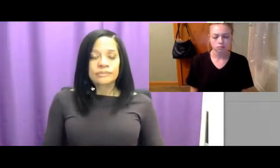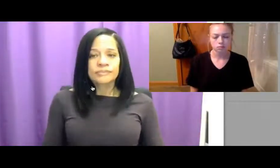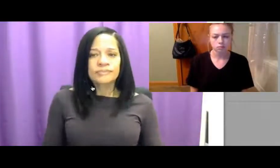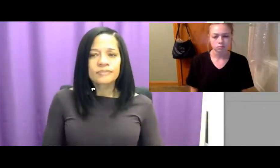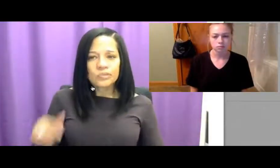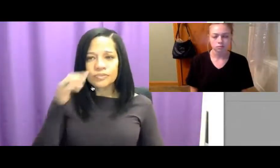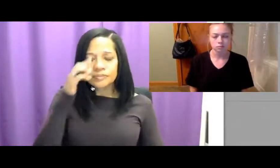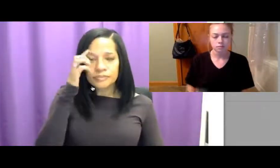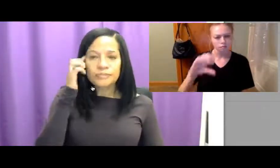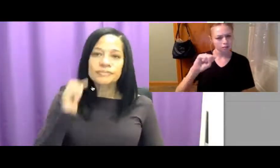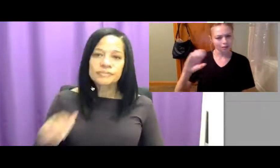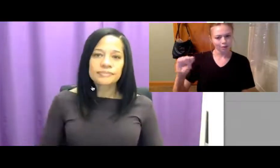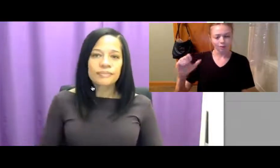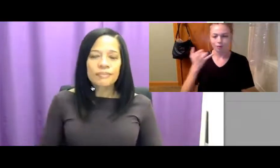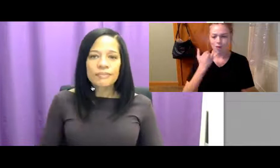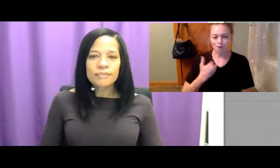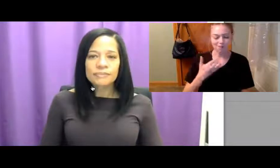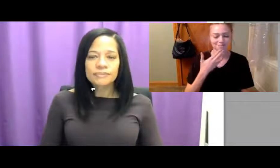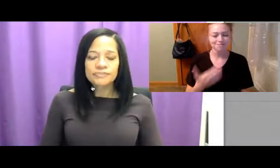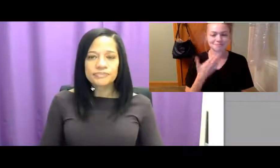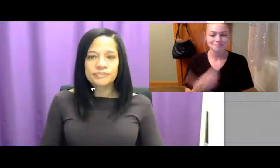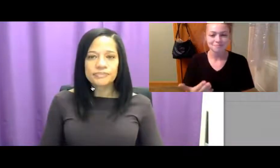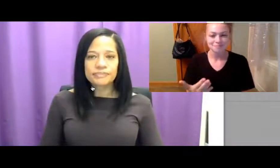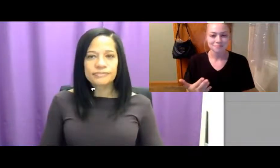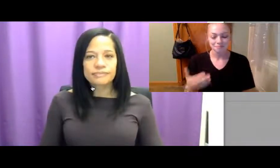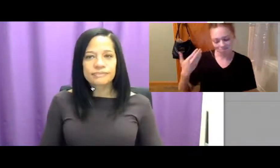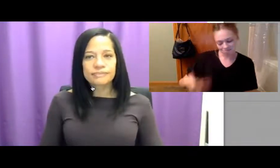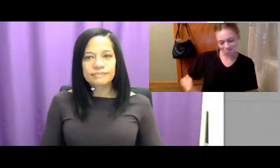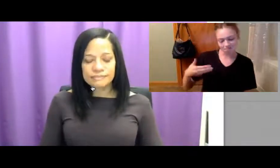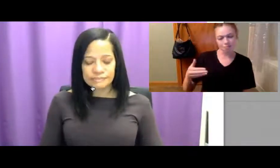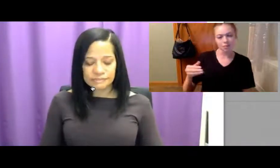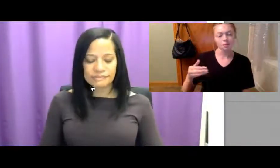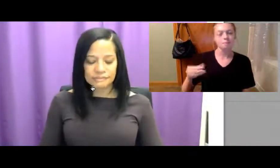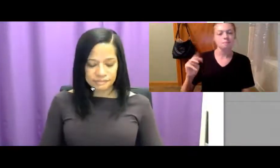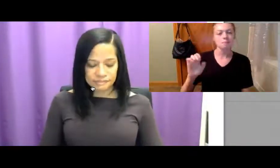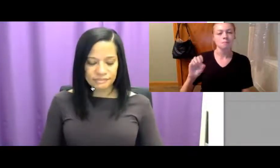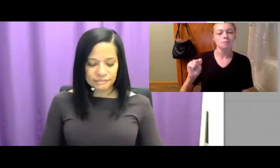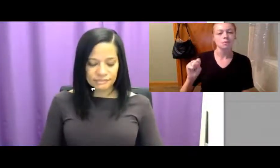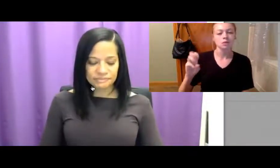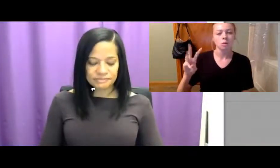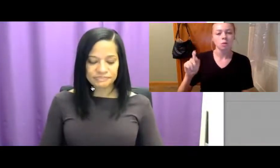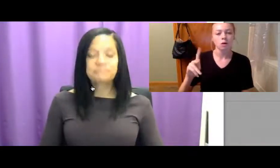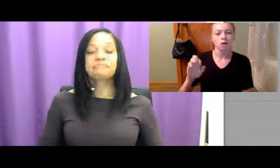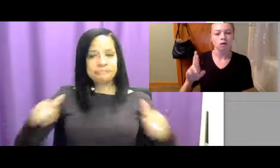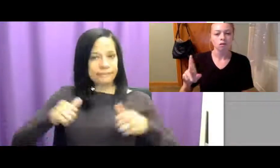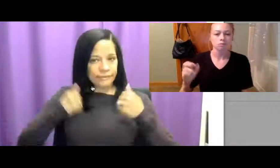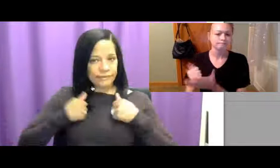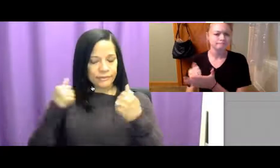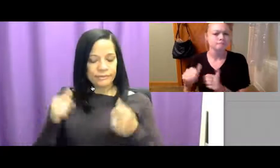Thank you for calling the Social Security Administration. My name is Mrs. Walker. How can I help you?